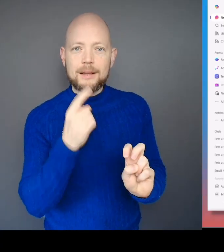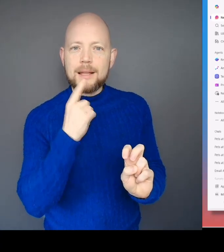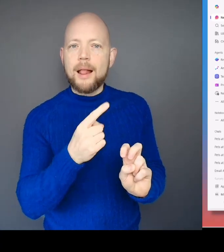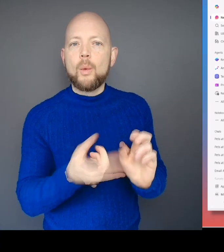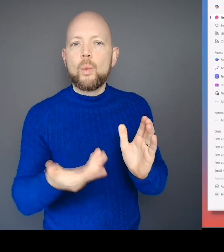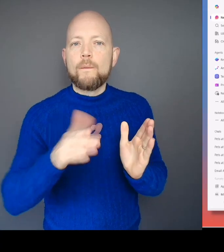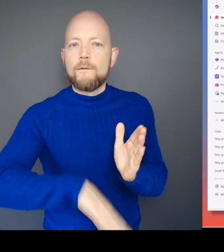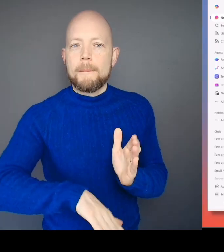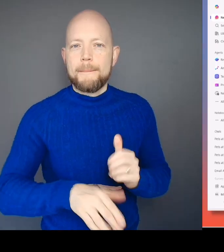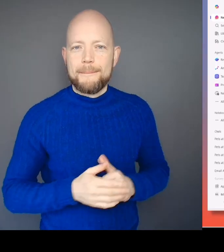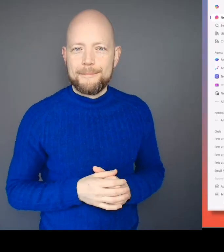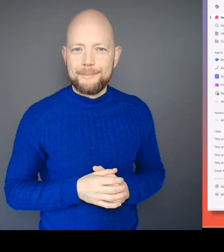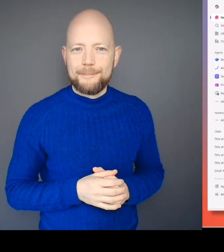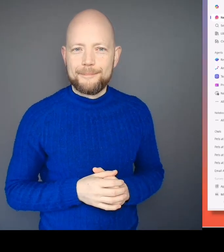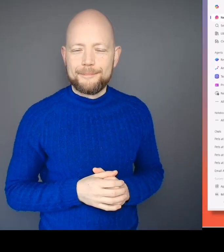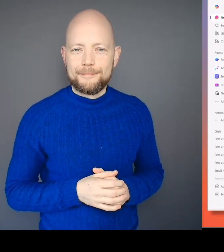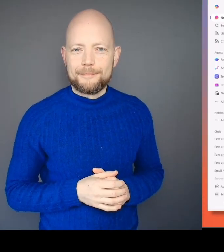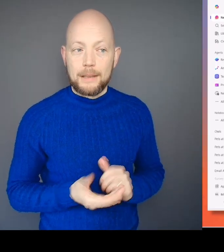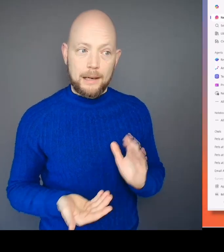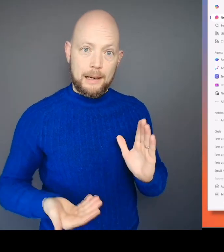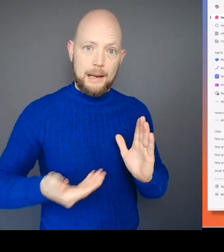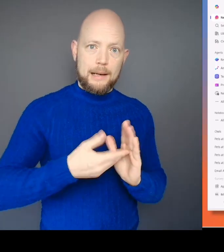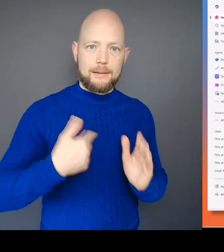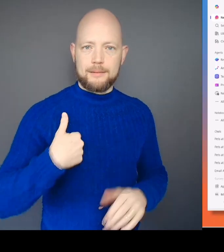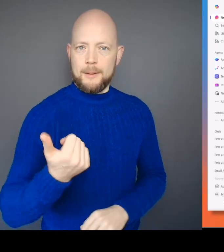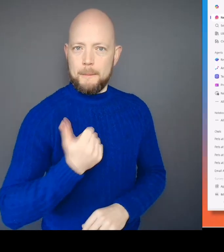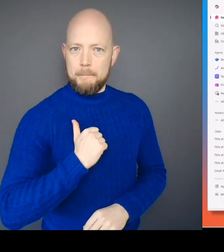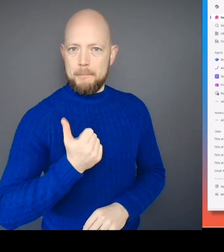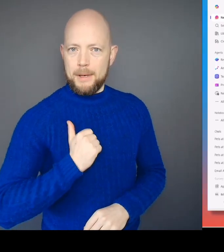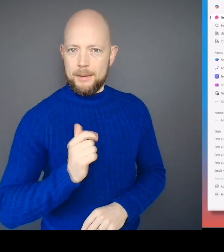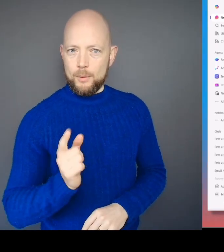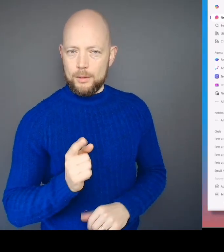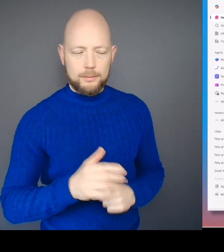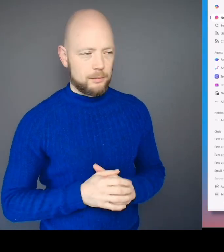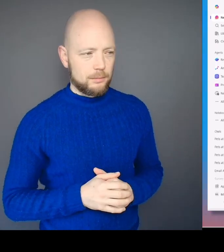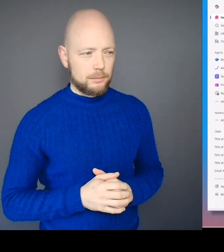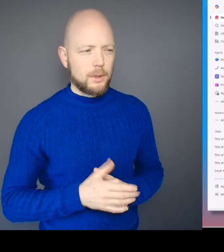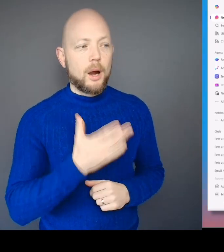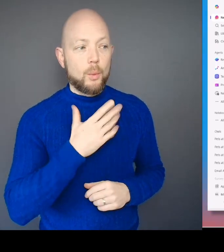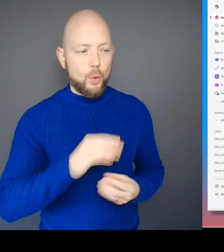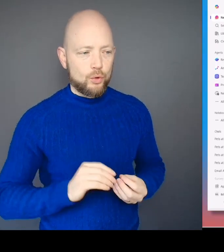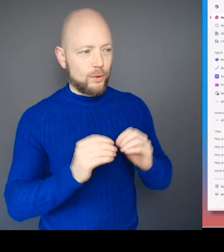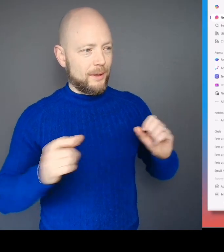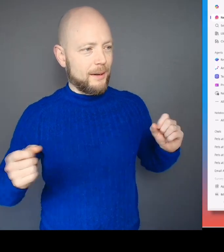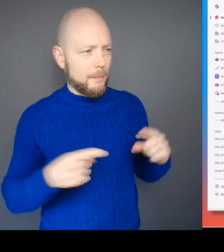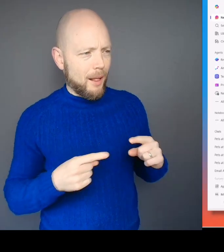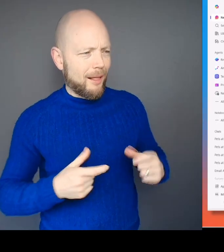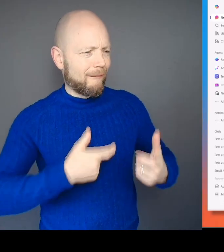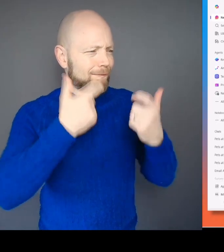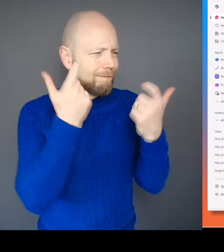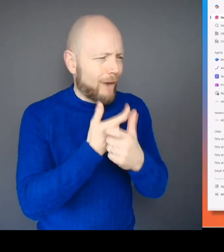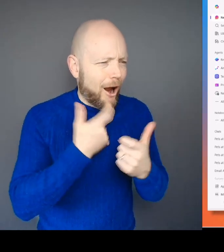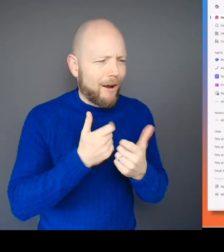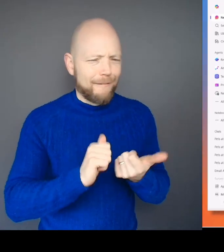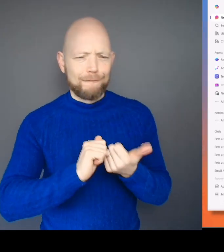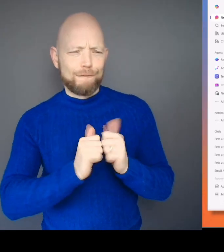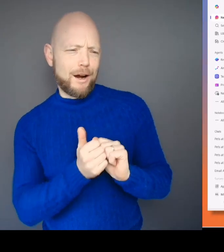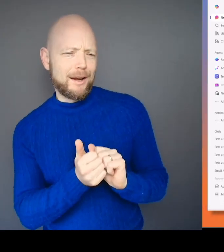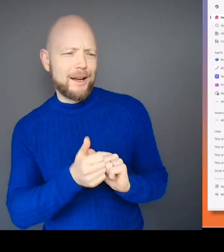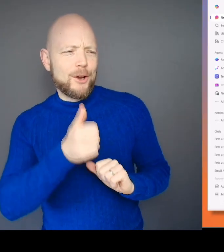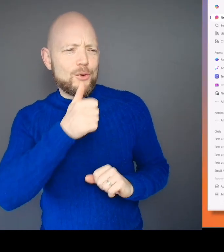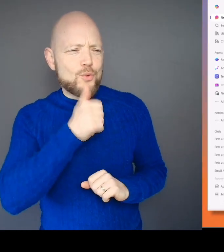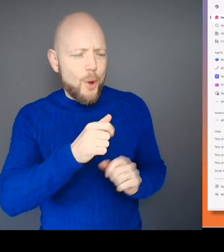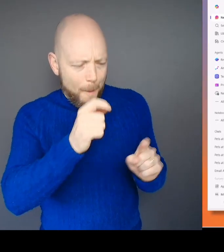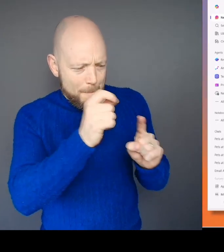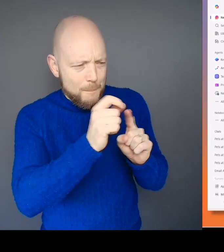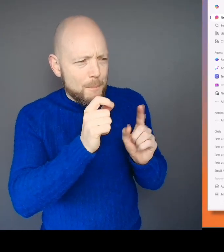that I want it to refer to get the schedule, and then I'm going to add my expectation. I want this to be an email that has a fun and friendly